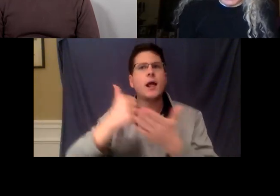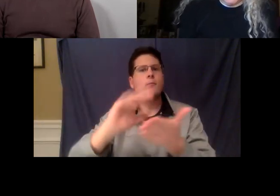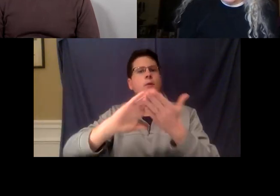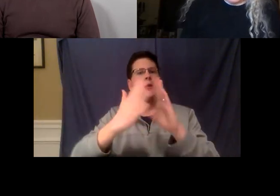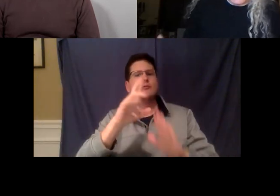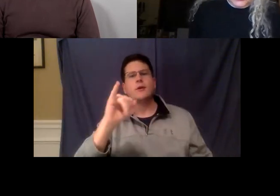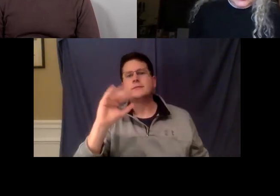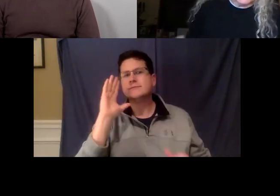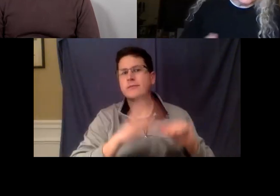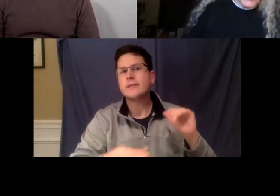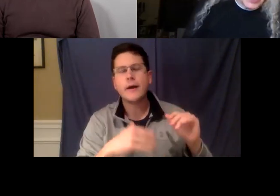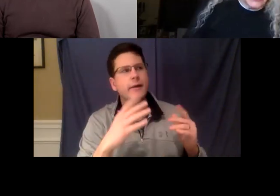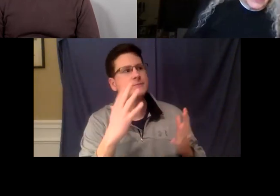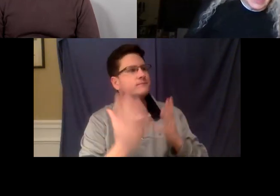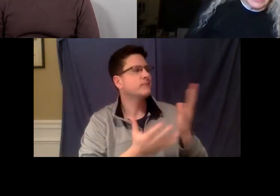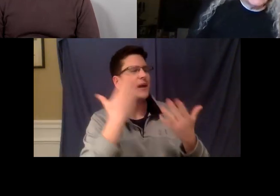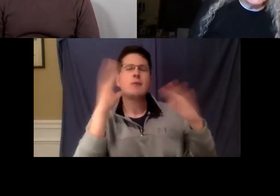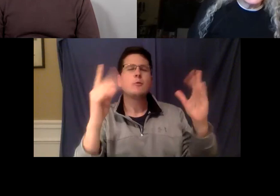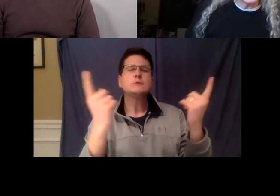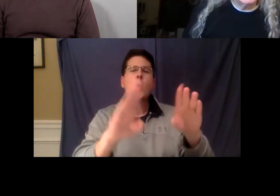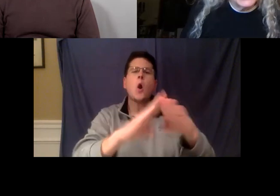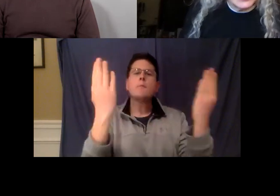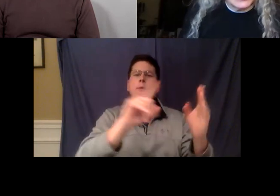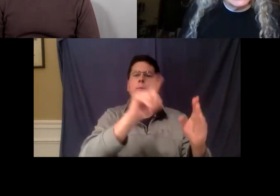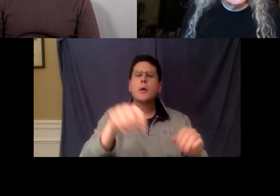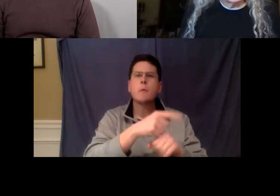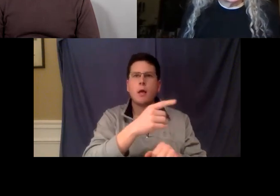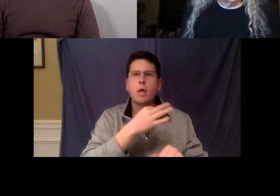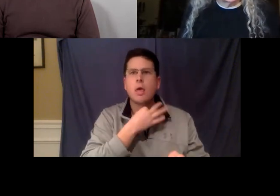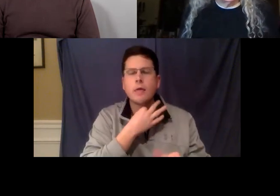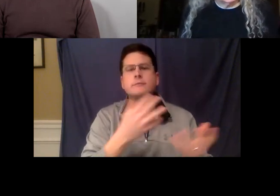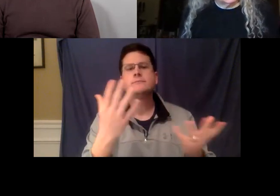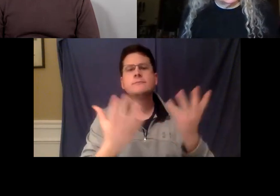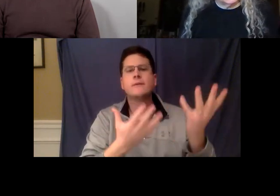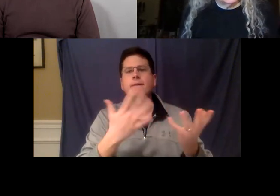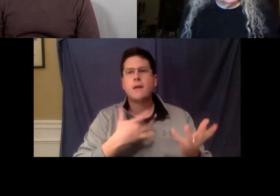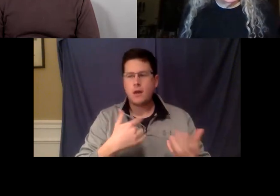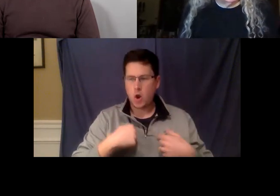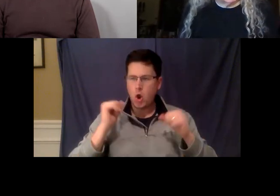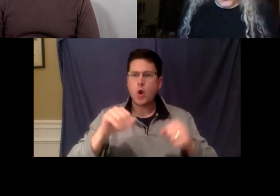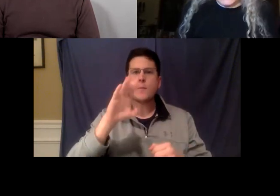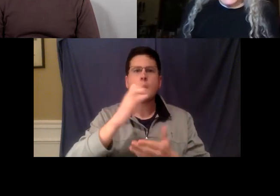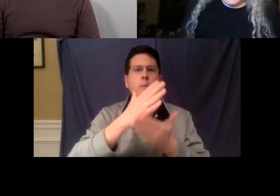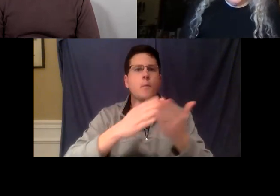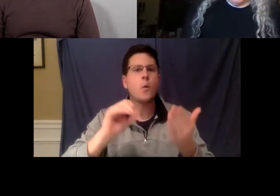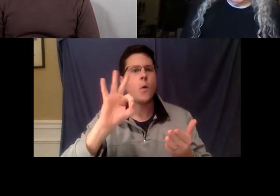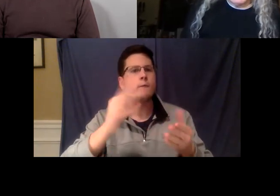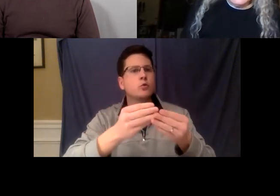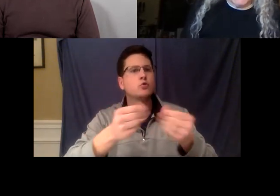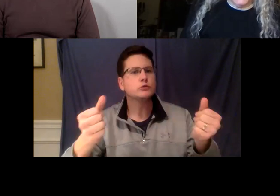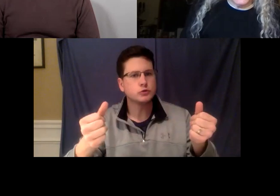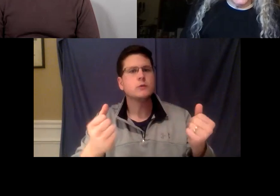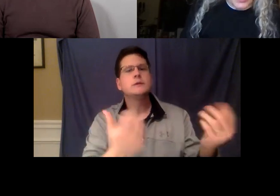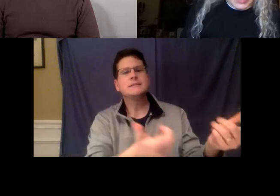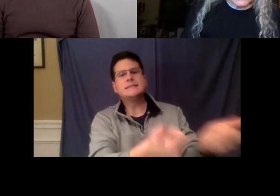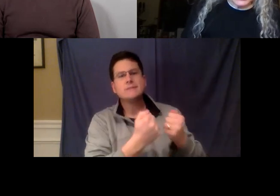talk about, oh, we want to do this or we want to do that. I feel like the community doesn't really know what to even be